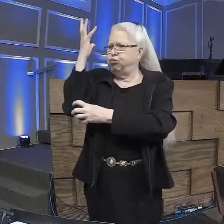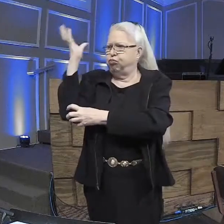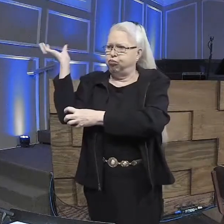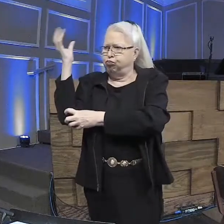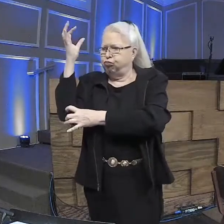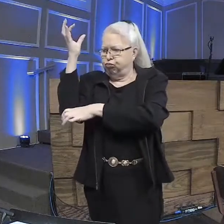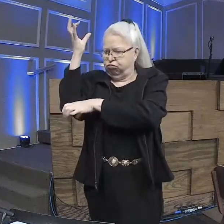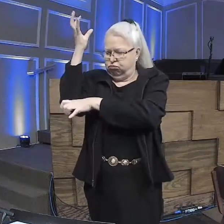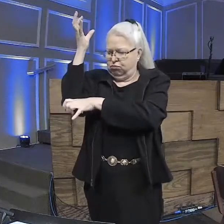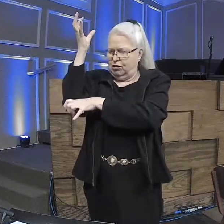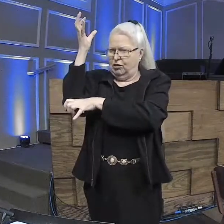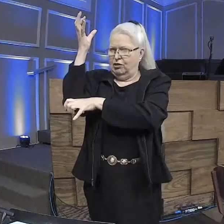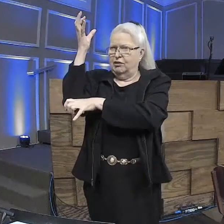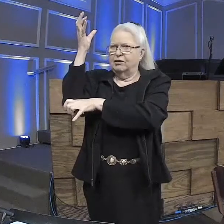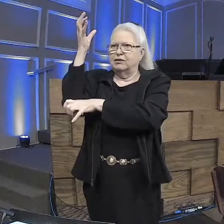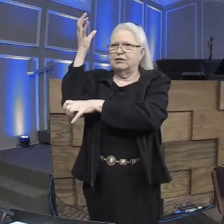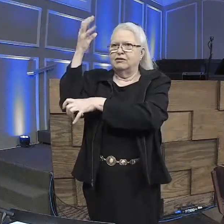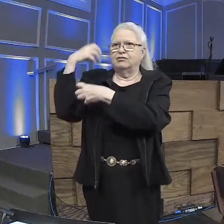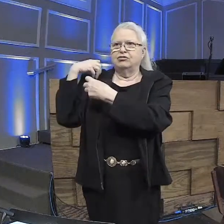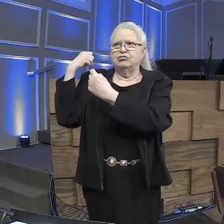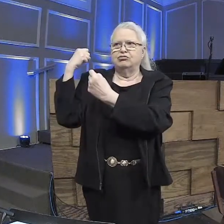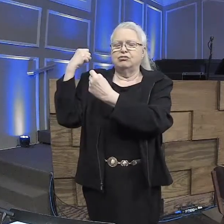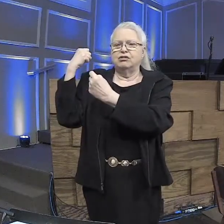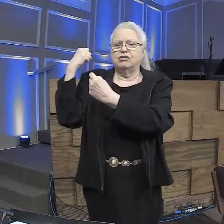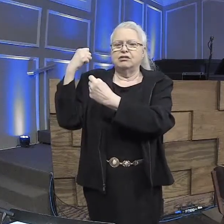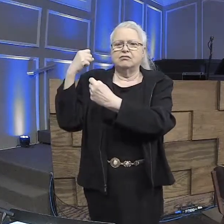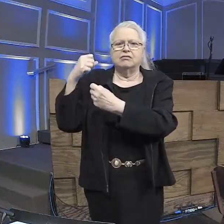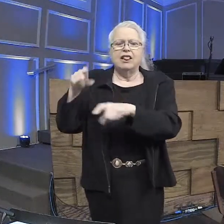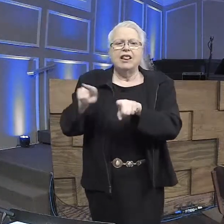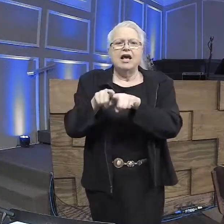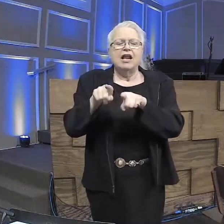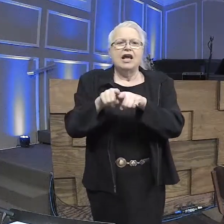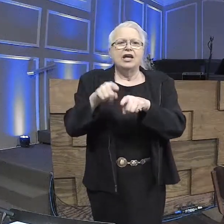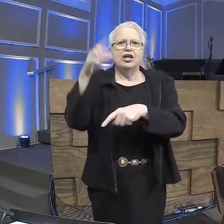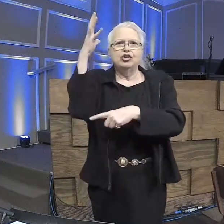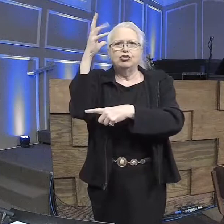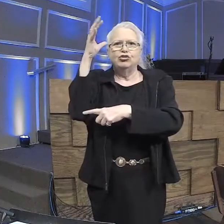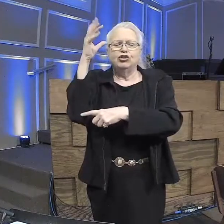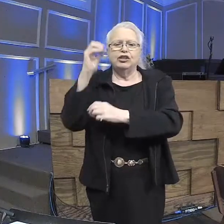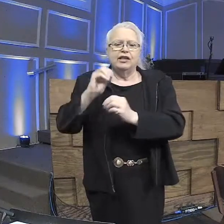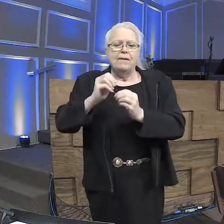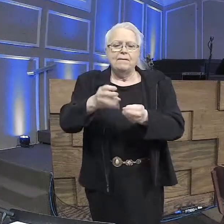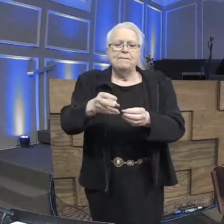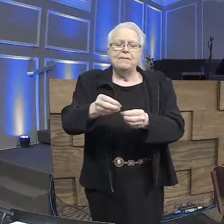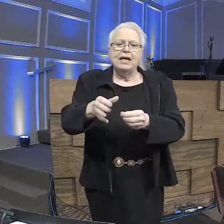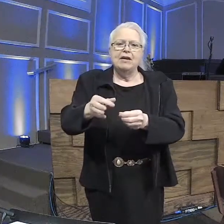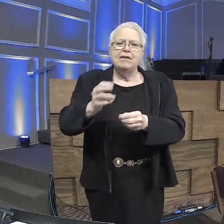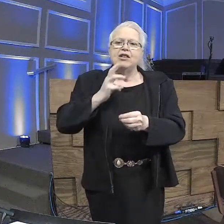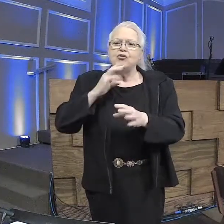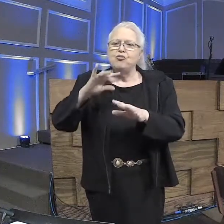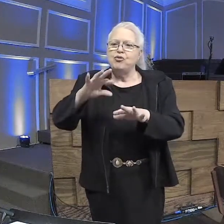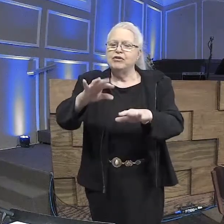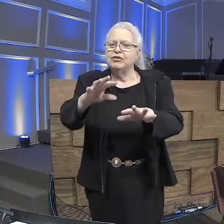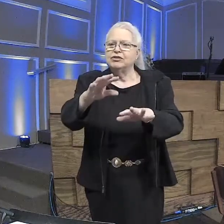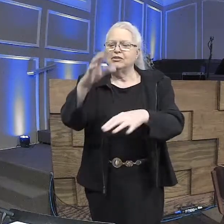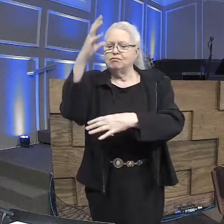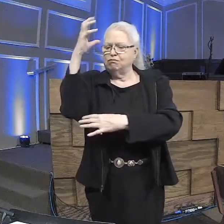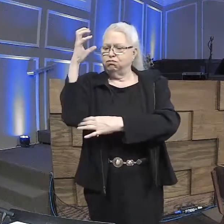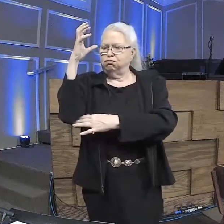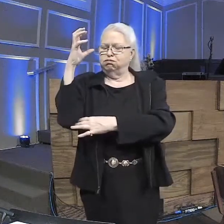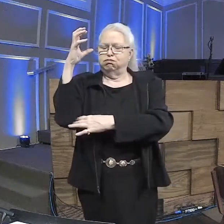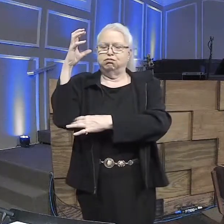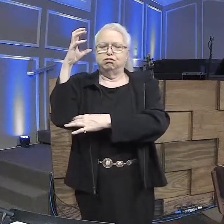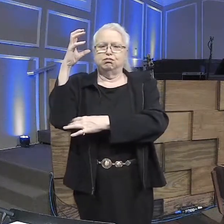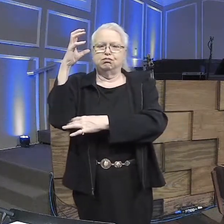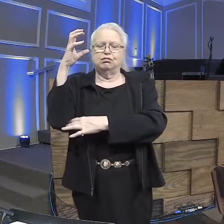demolish everything around us. We're like a tree planted by the rivers of water, the psalmist would say. It's able to keep us stable